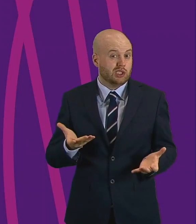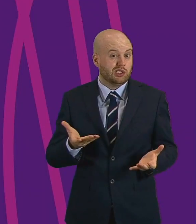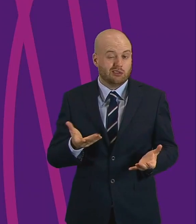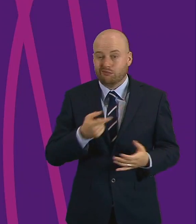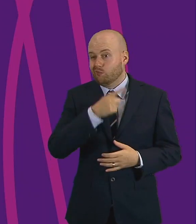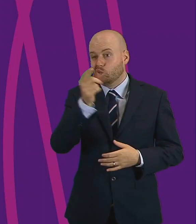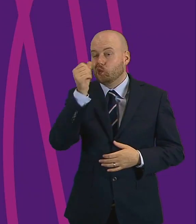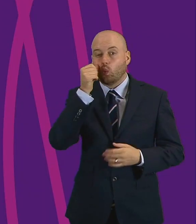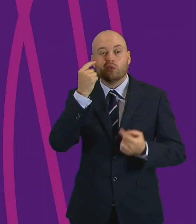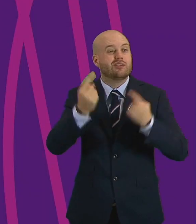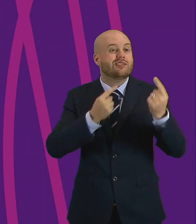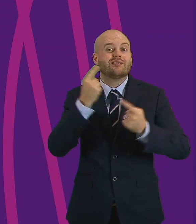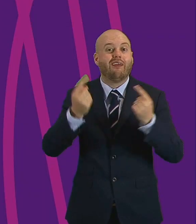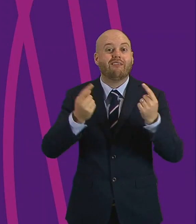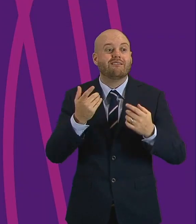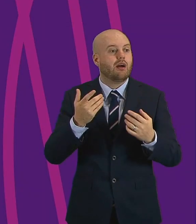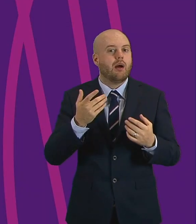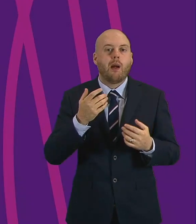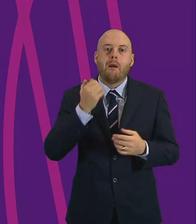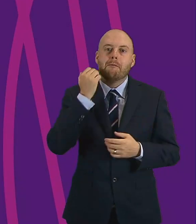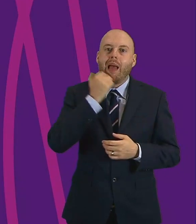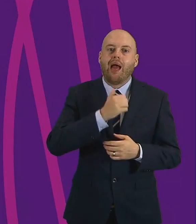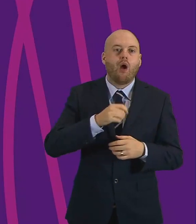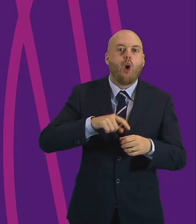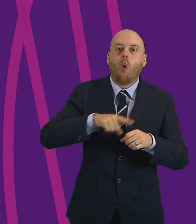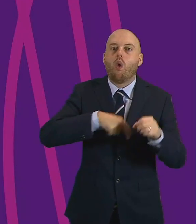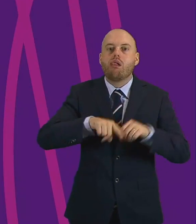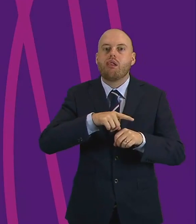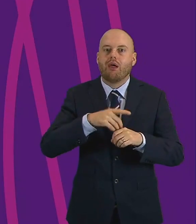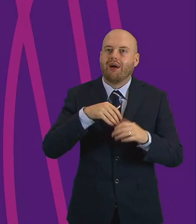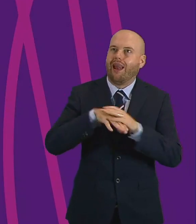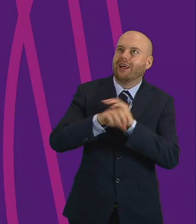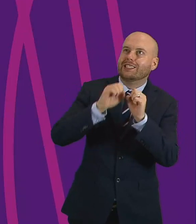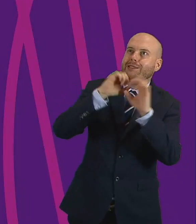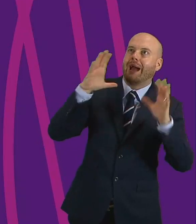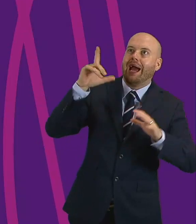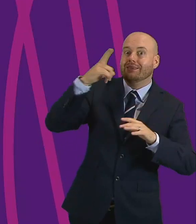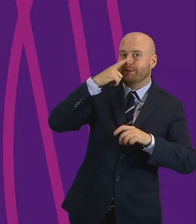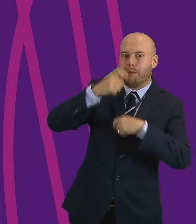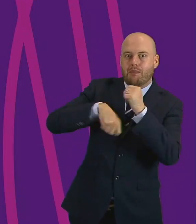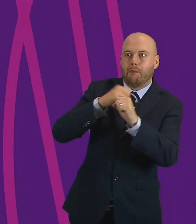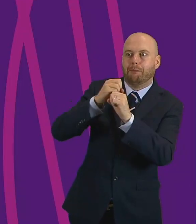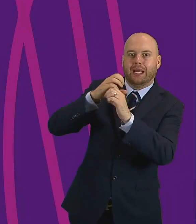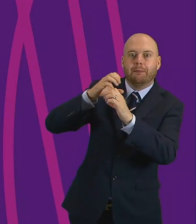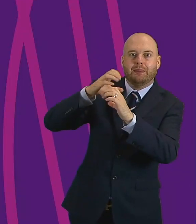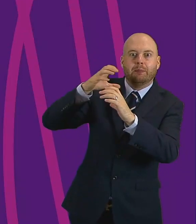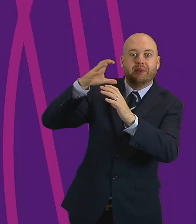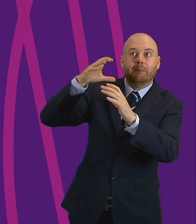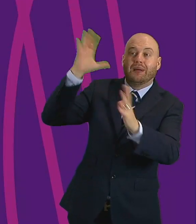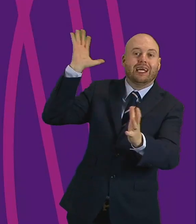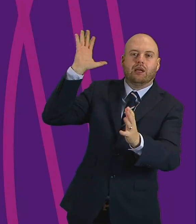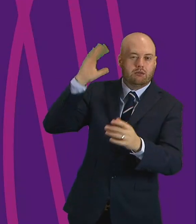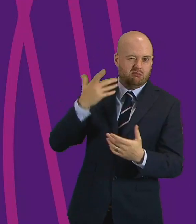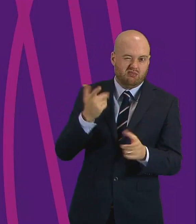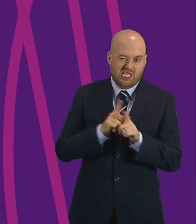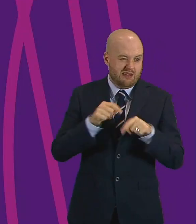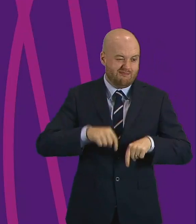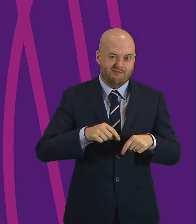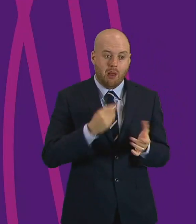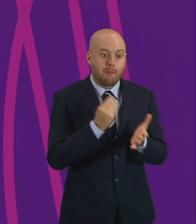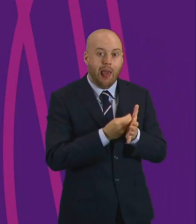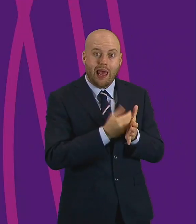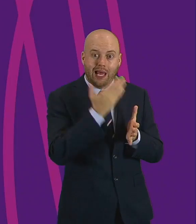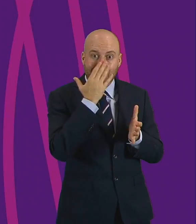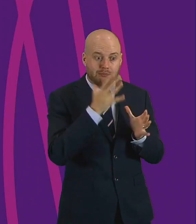astronomers call supermassive black holes. We're not there yet, but we're heading in that direction. That